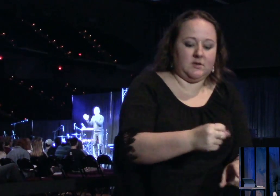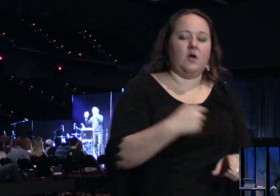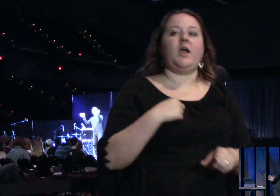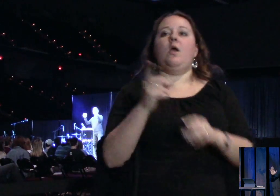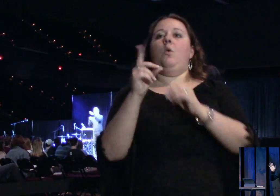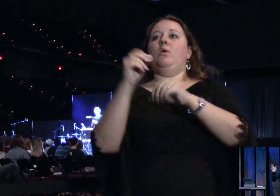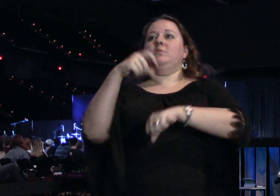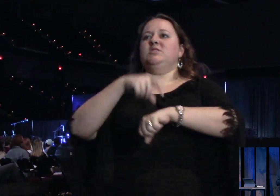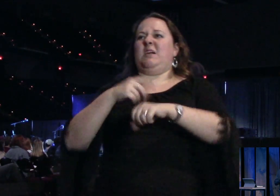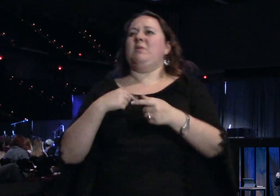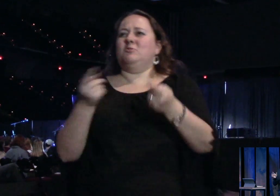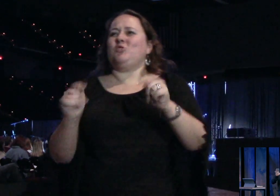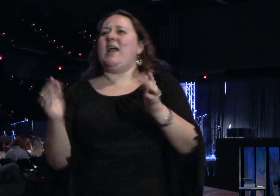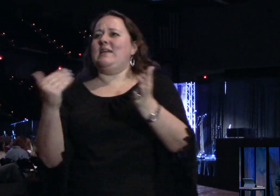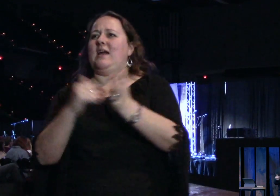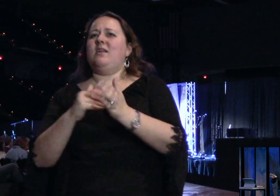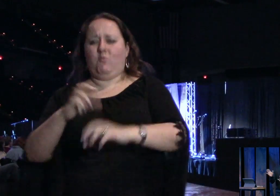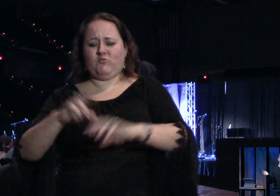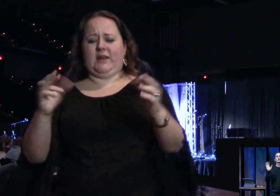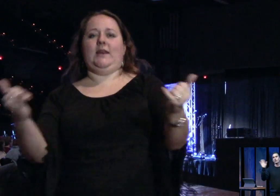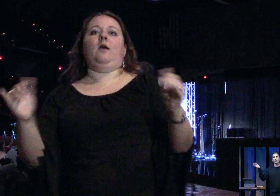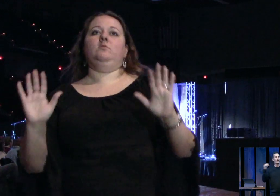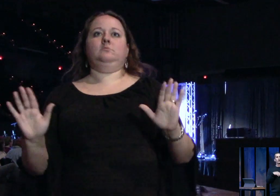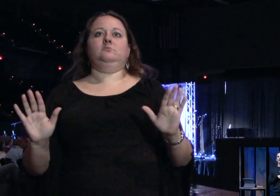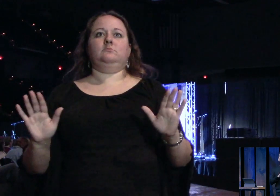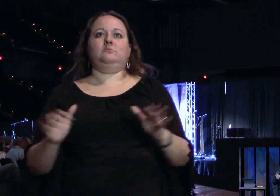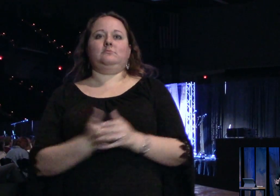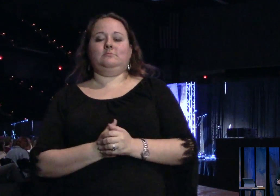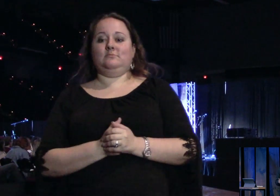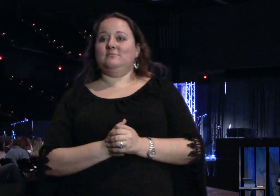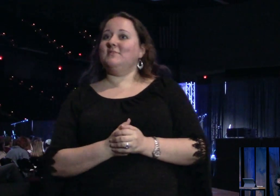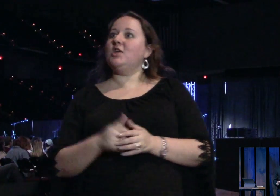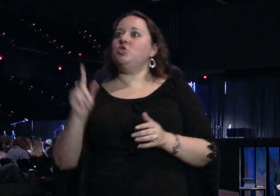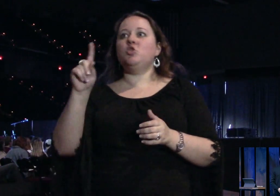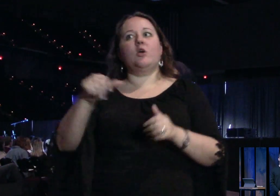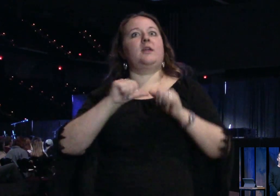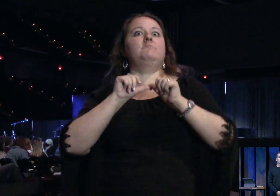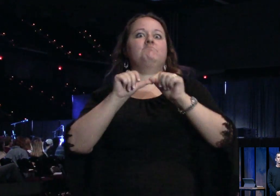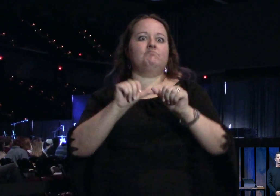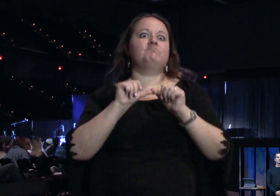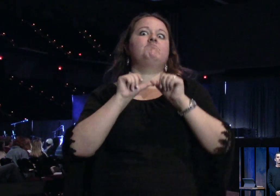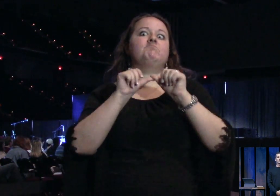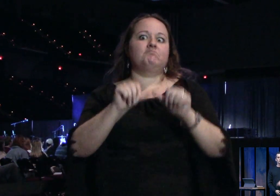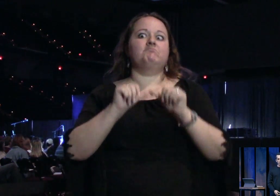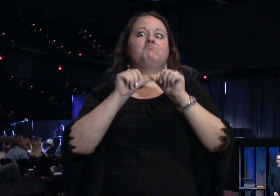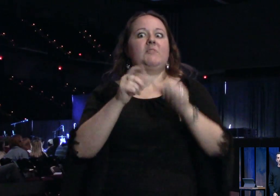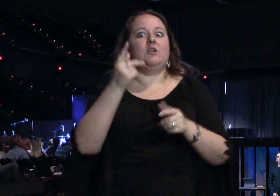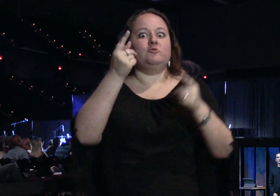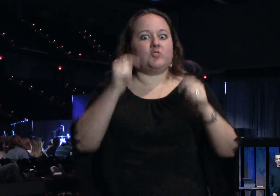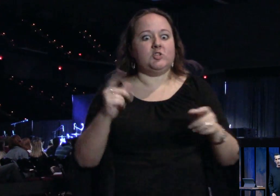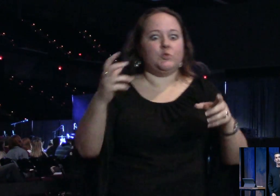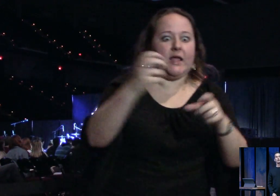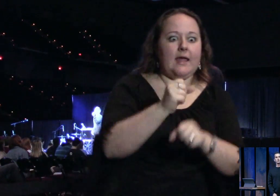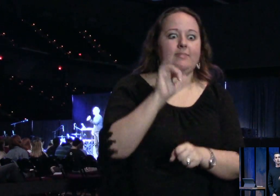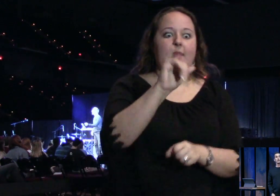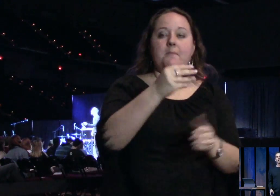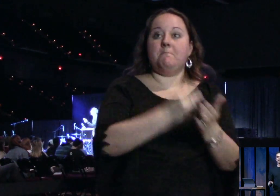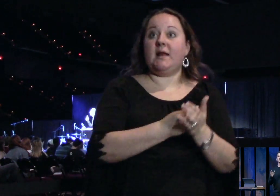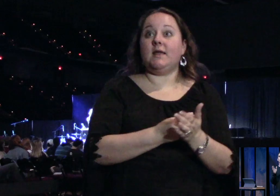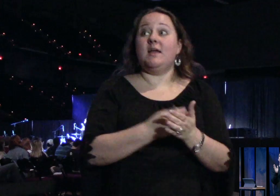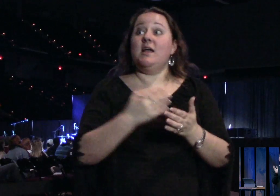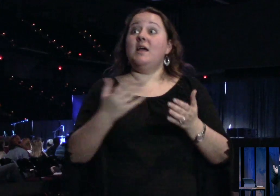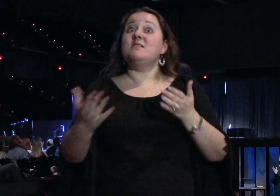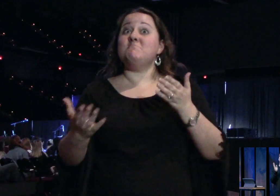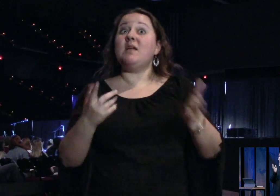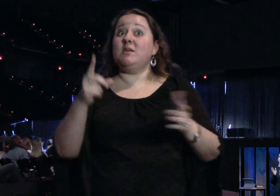miss it and be like, whoa, okay. One more time. Okay, I'm ready this time. And you're going to keep doing it. And